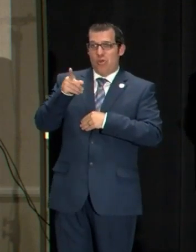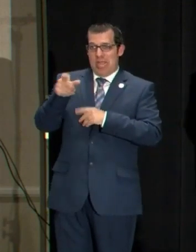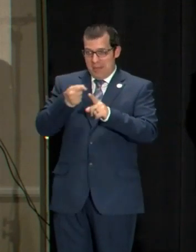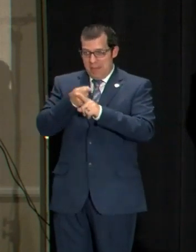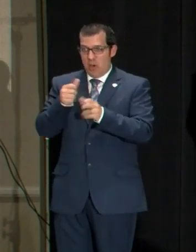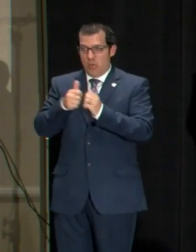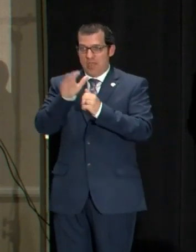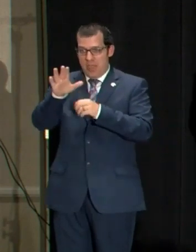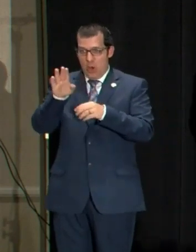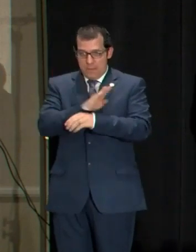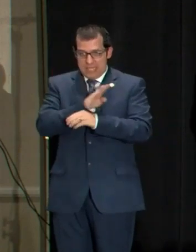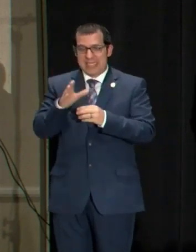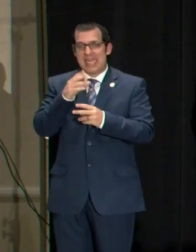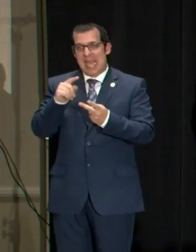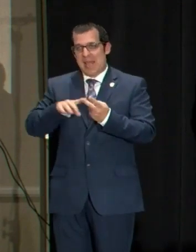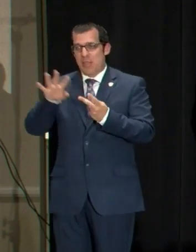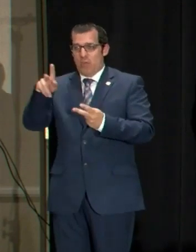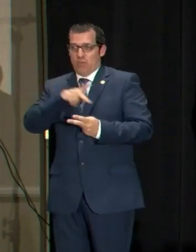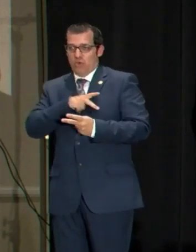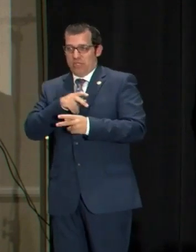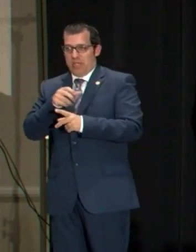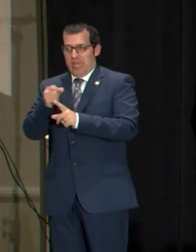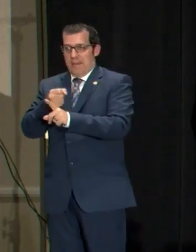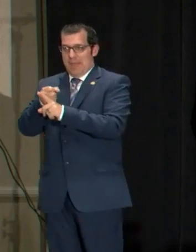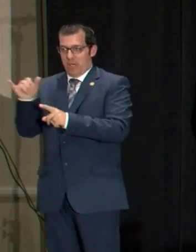impacted with their business, but personally as well.